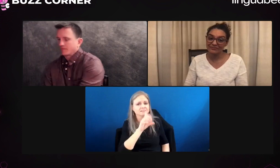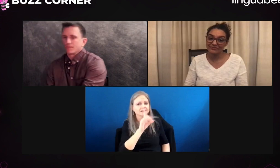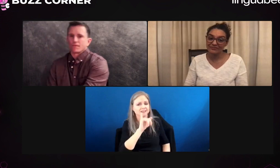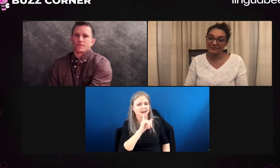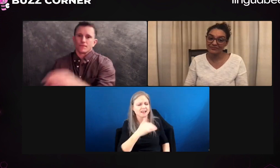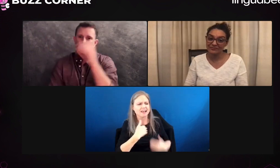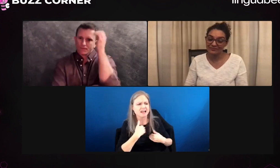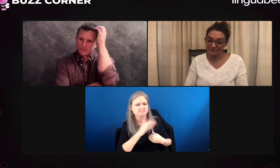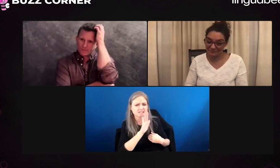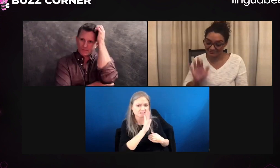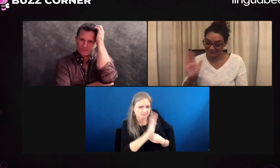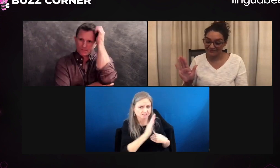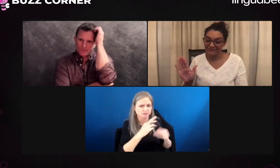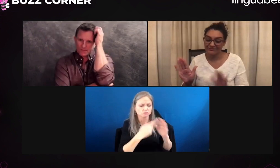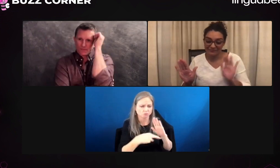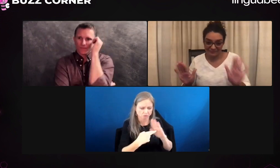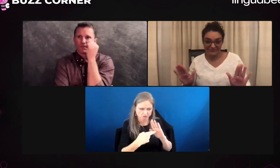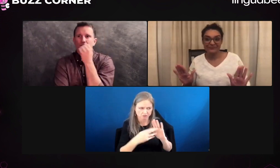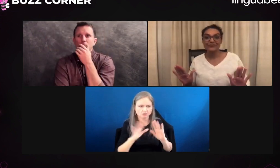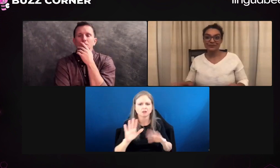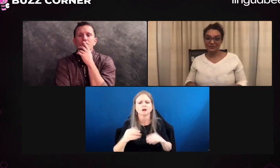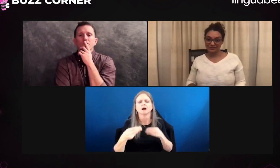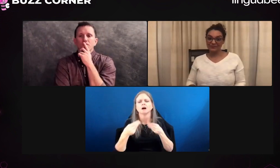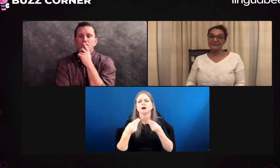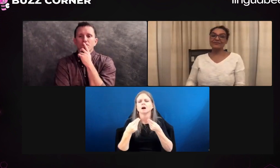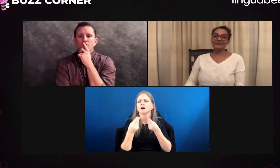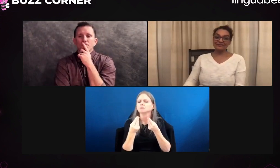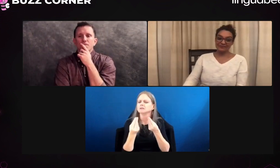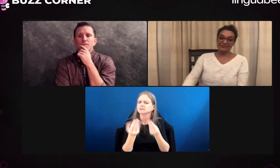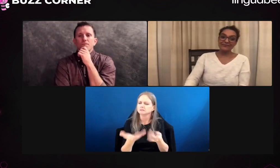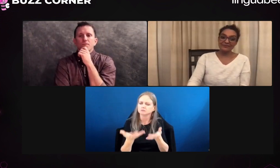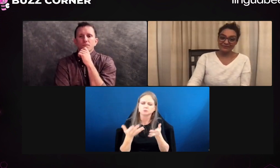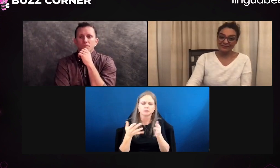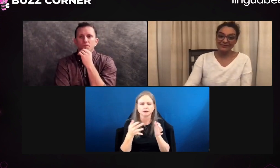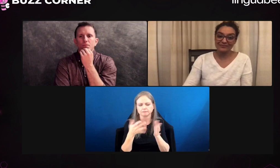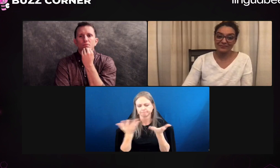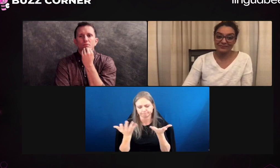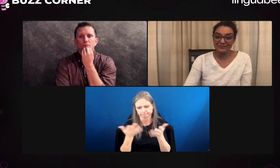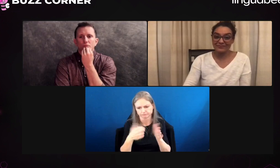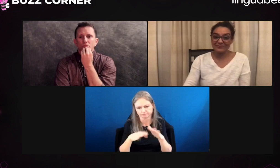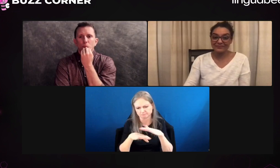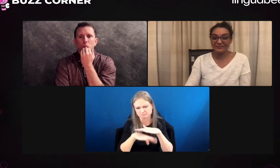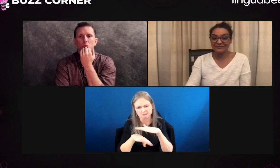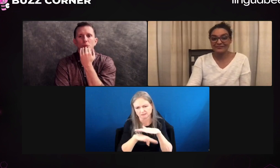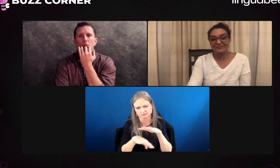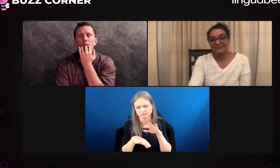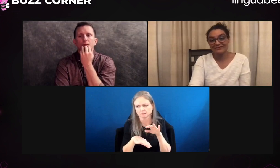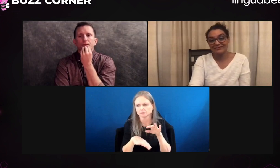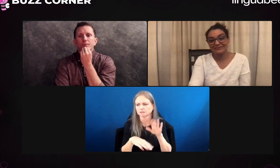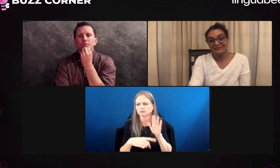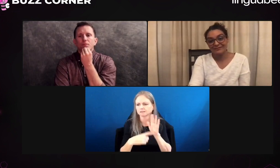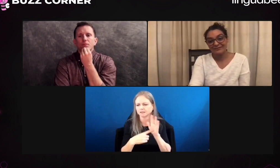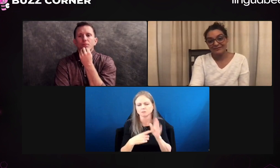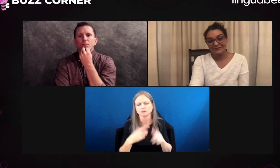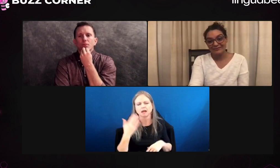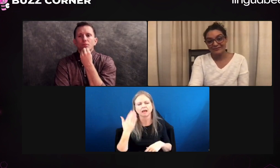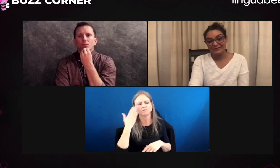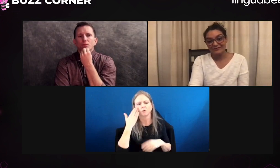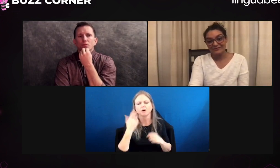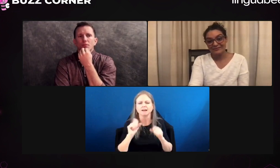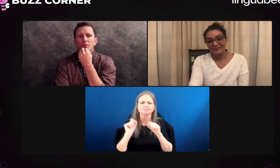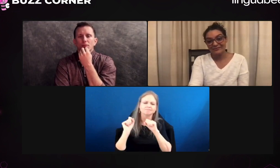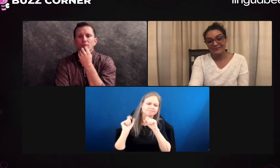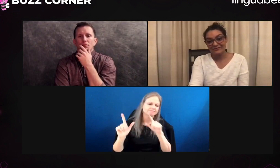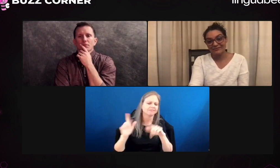hearing interpreters understand that they have a role and that certified deaf interpreters or deaf interpreters have their respective role.